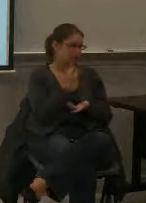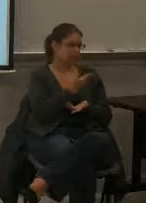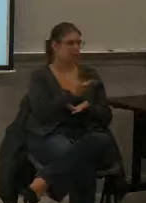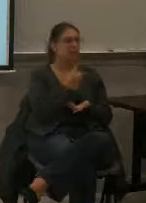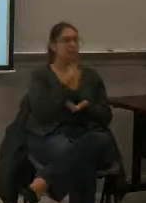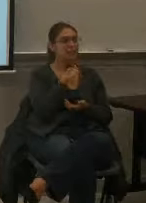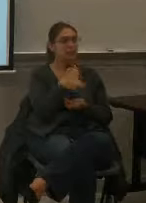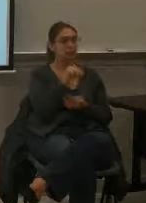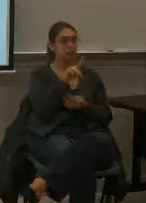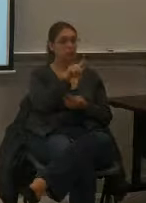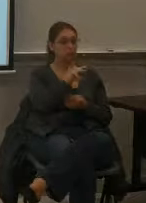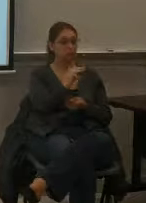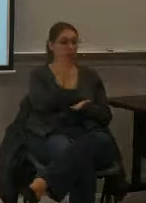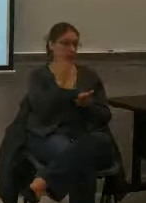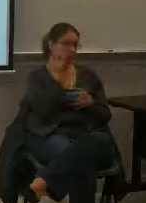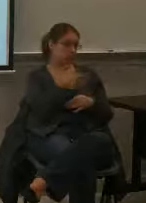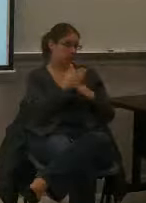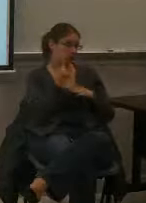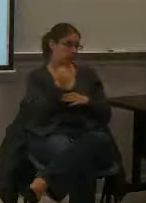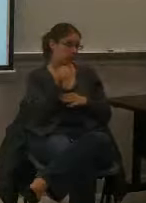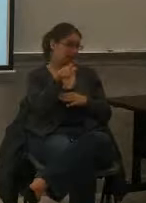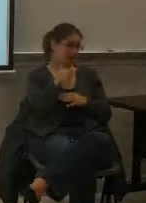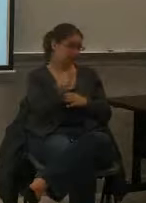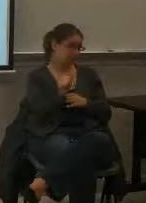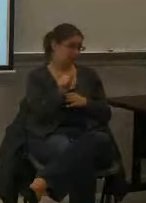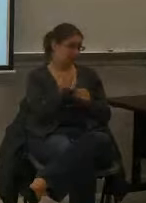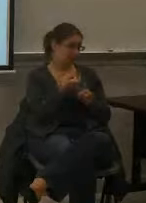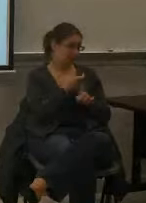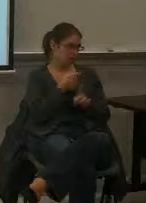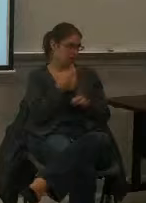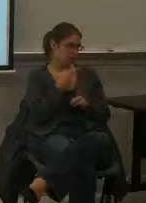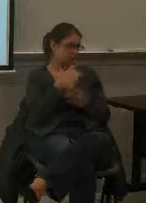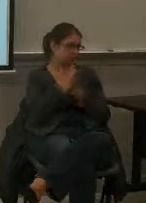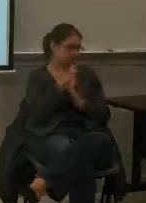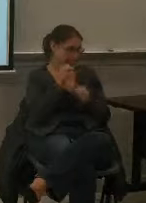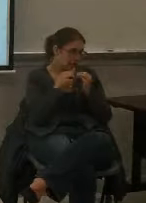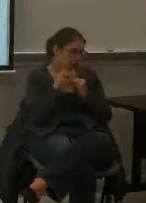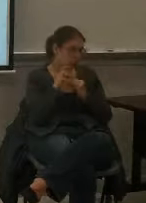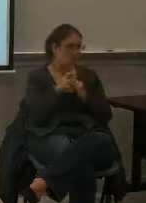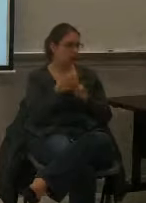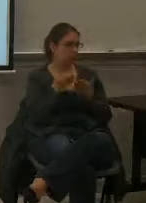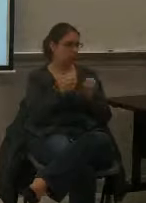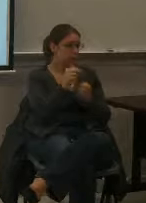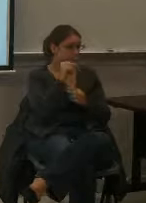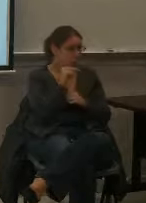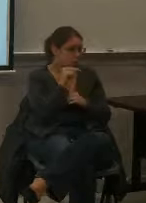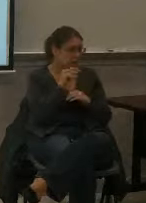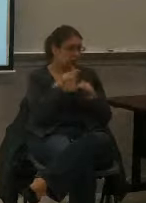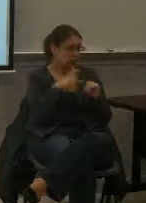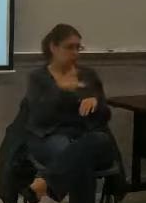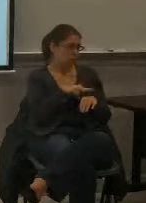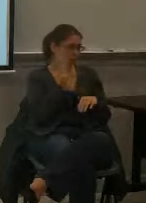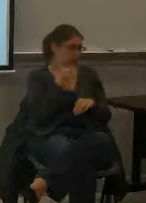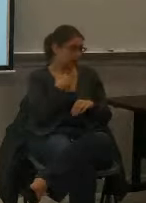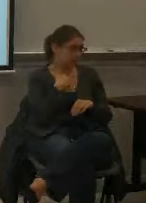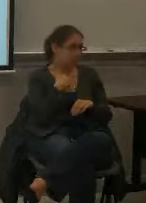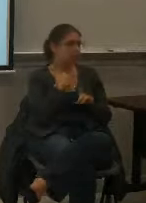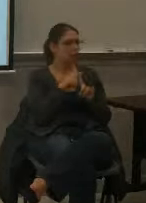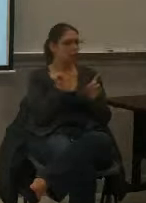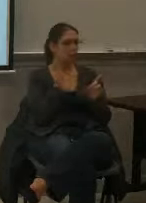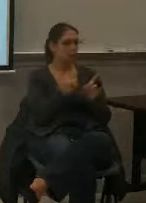mutualism? Maybe, if it protects the green alga from predation, or gives it more nutrients than it would get, but